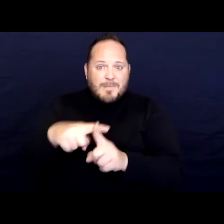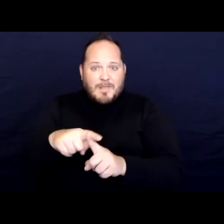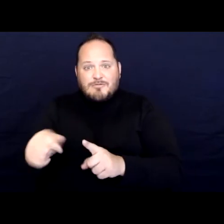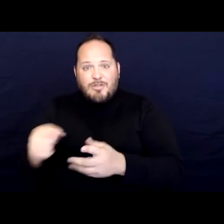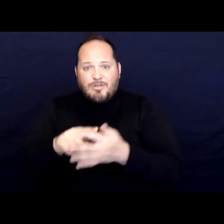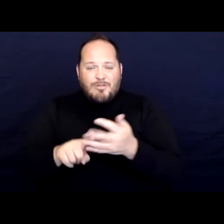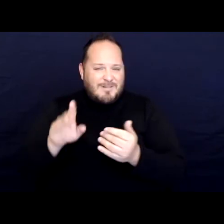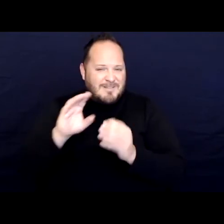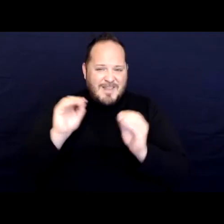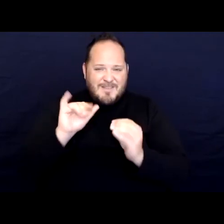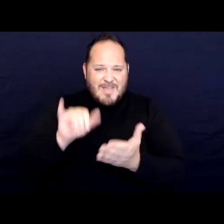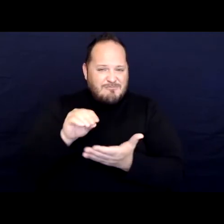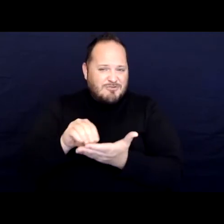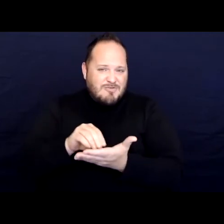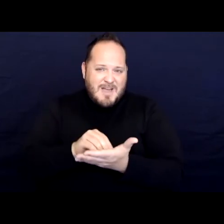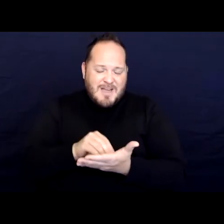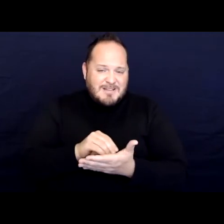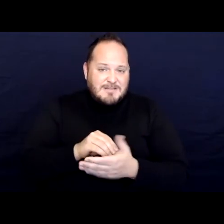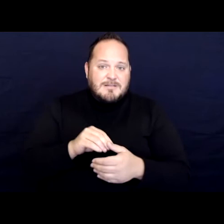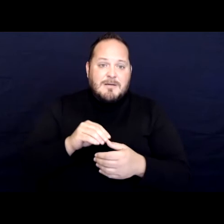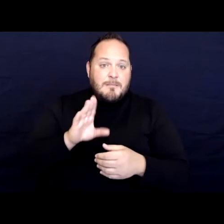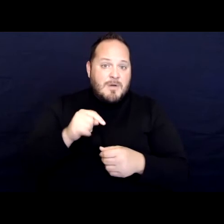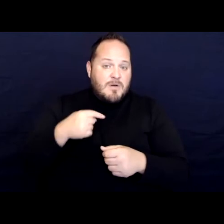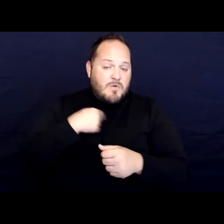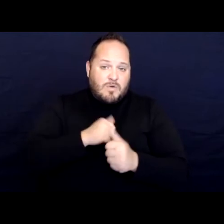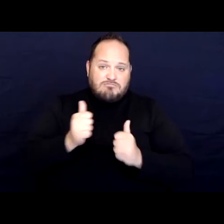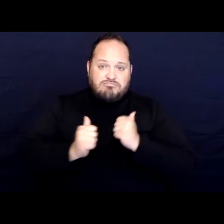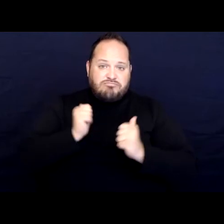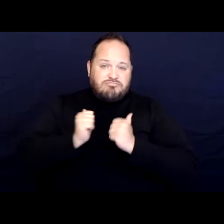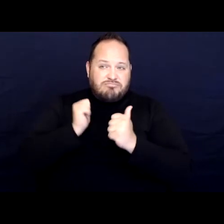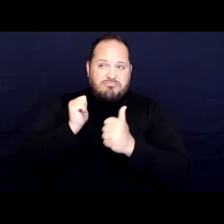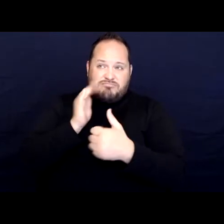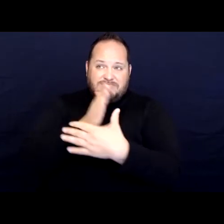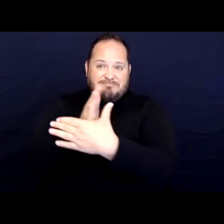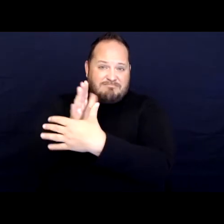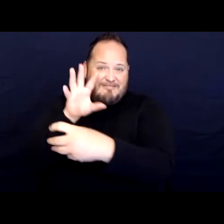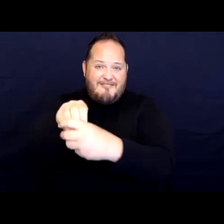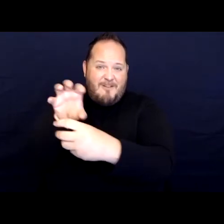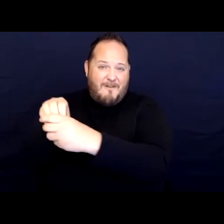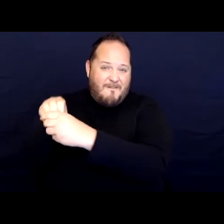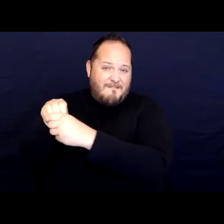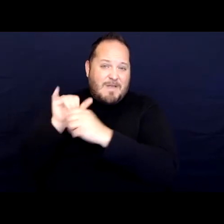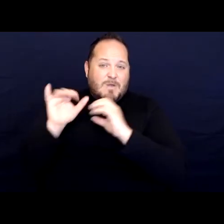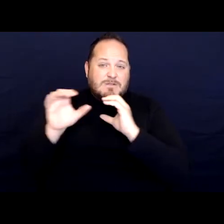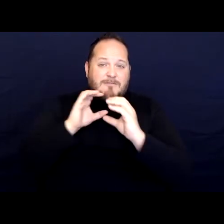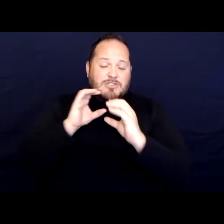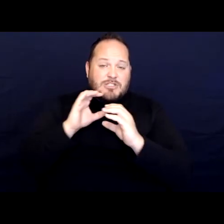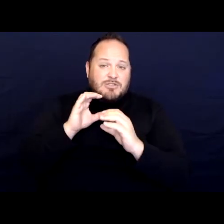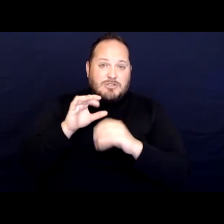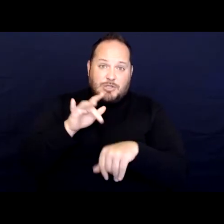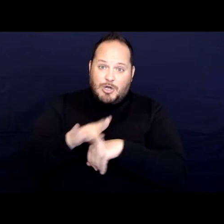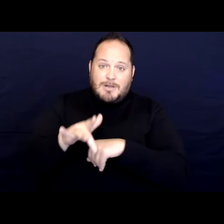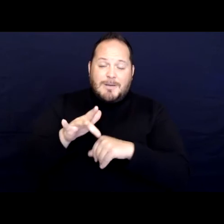we intercepted or injected ourselves again very early in those conversations, particularly in the national